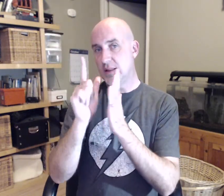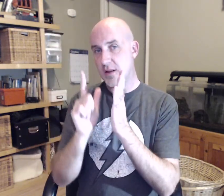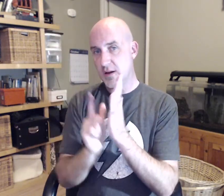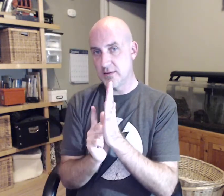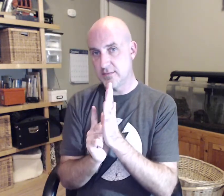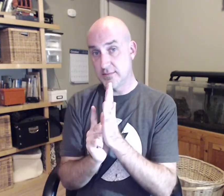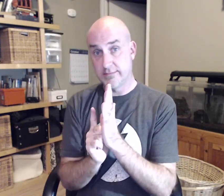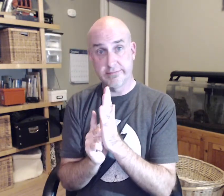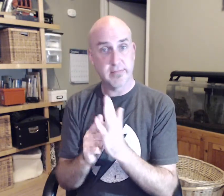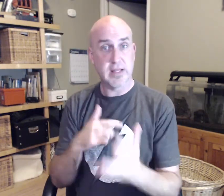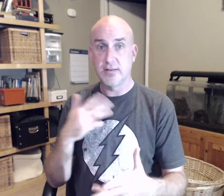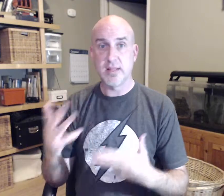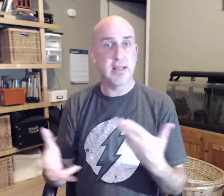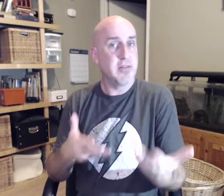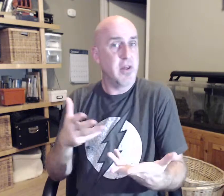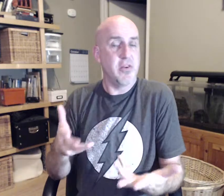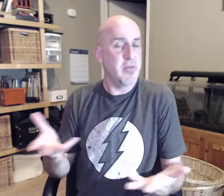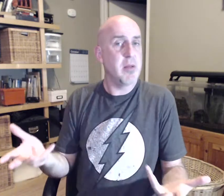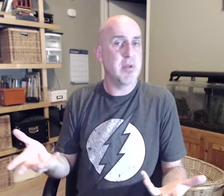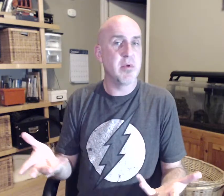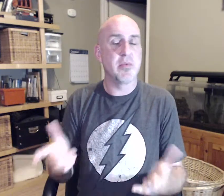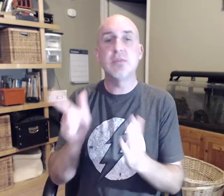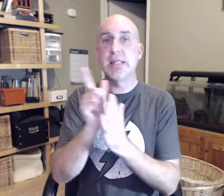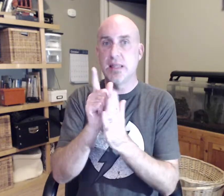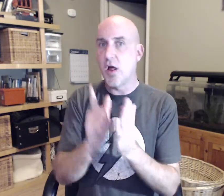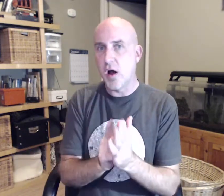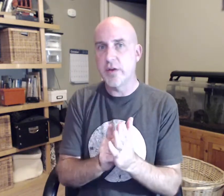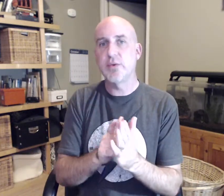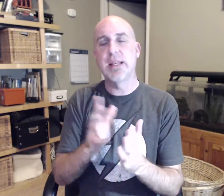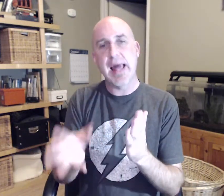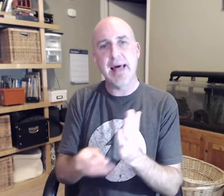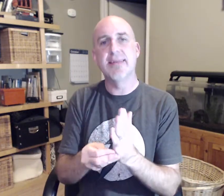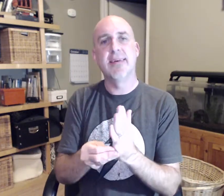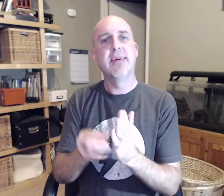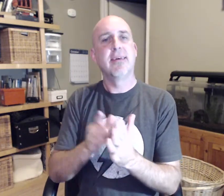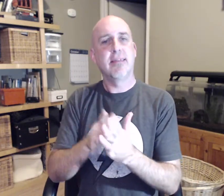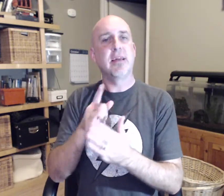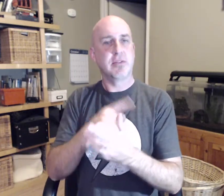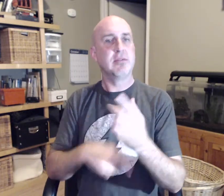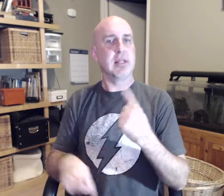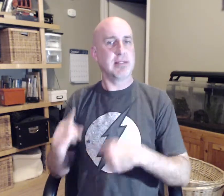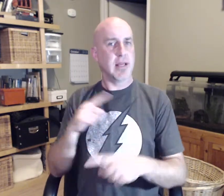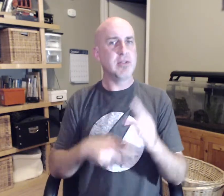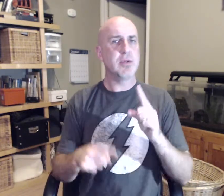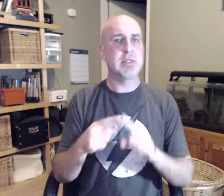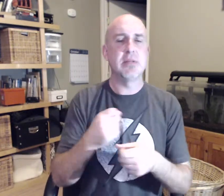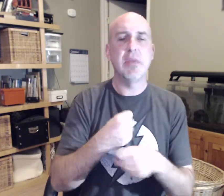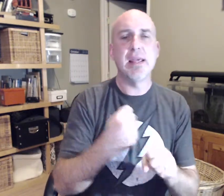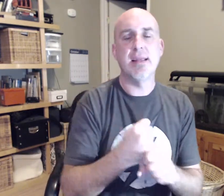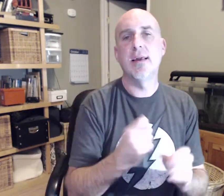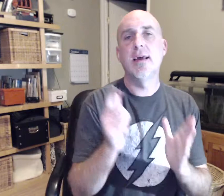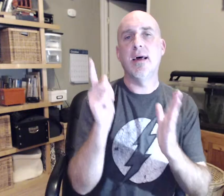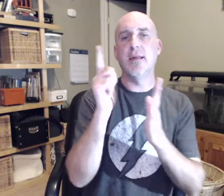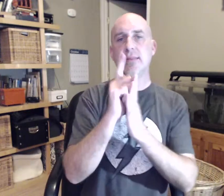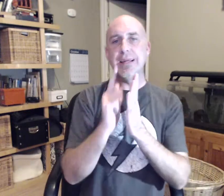father-in-law. And any of the other family members in law, you can add that sign to it to make it a